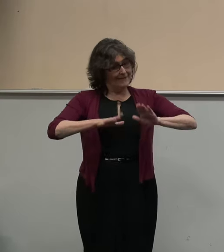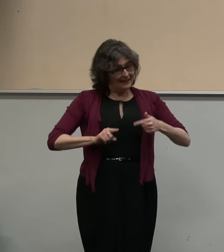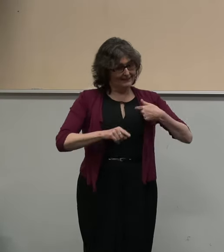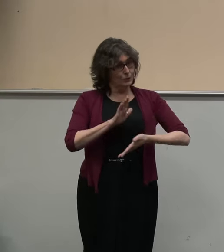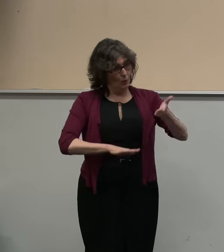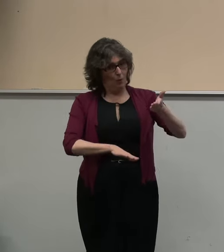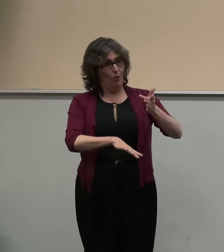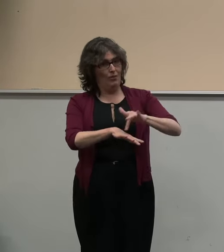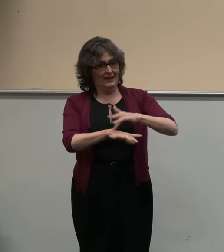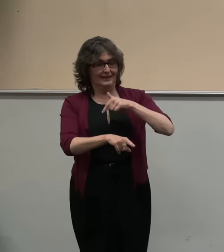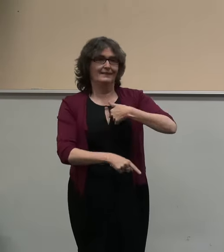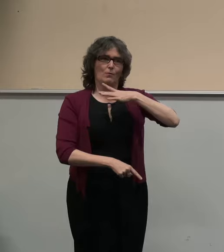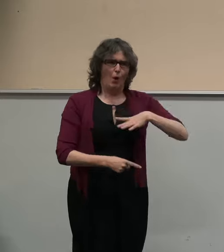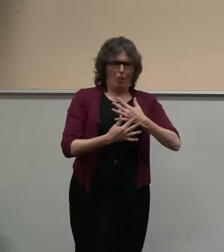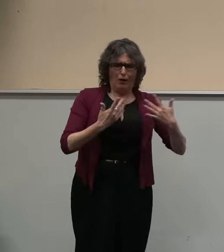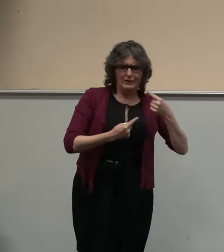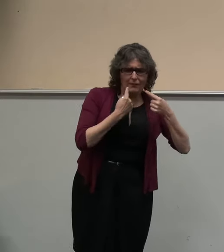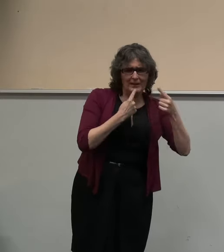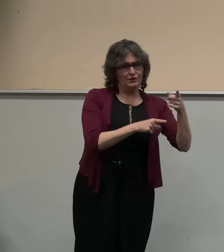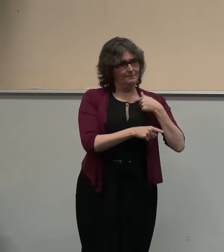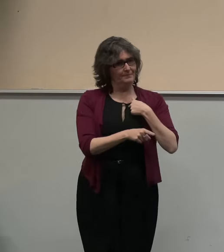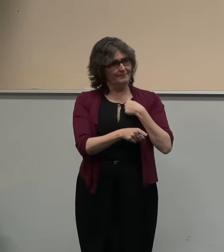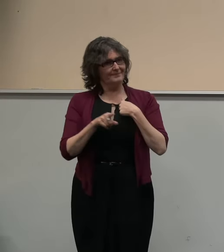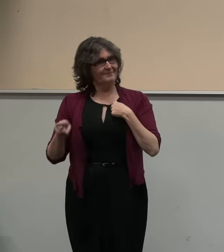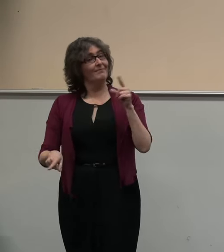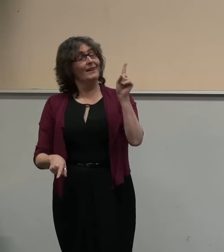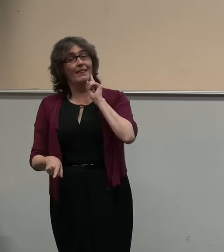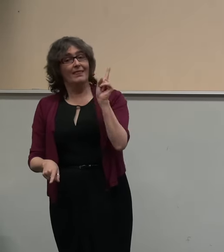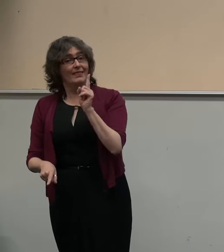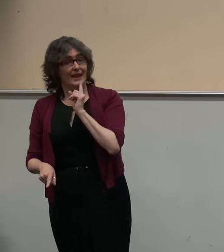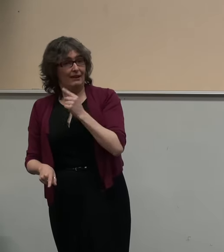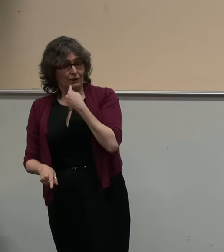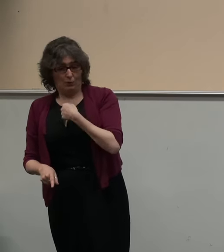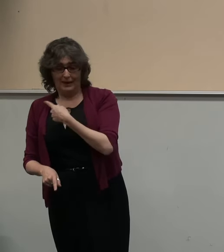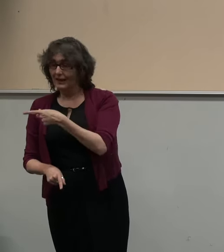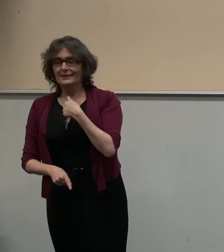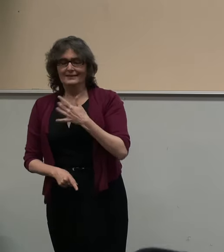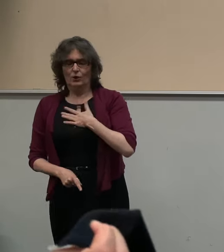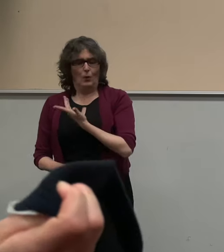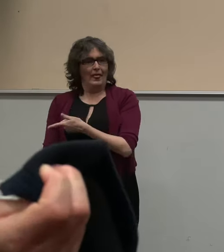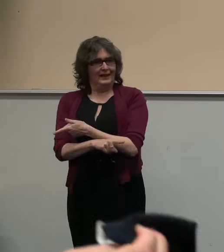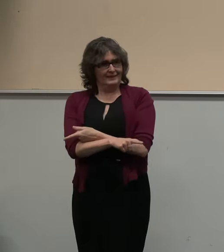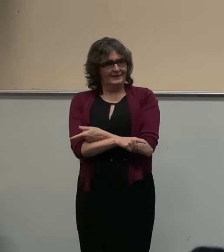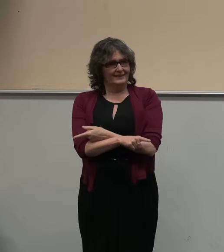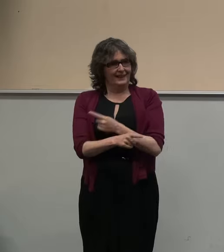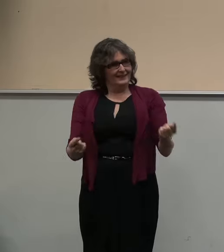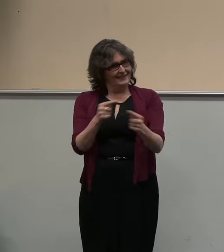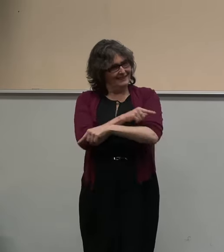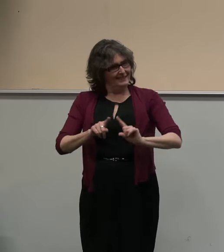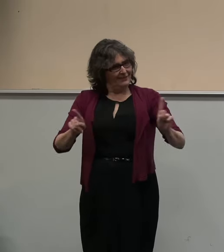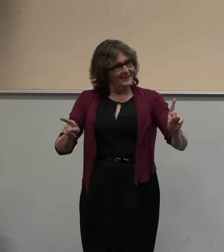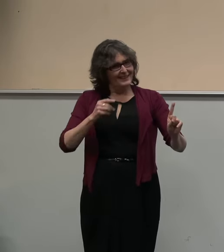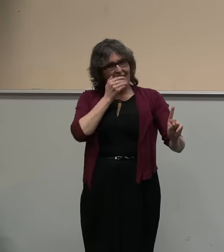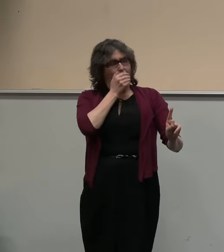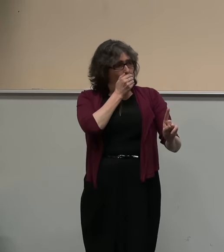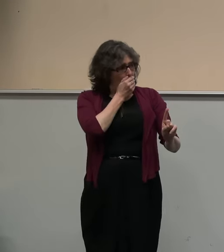said, we don't want any information. If we can't discover it from the stage, it's not worth knowing. So deaf people are already setting up in advance that